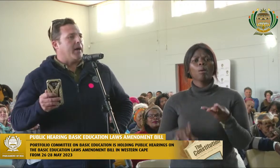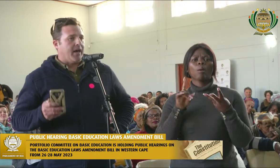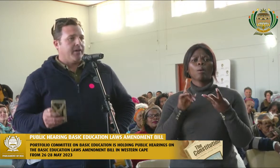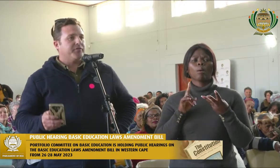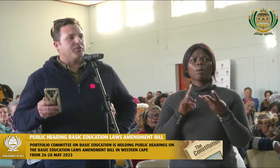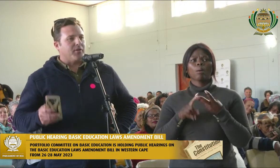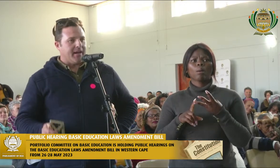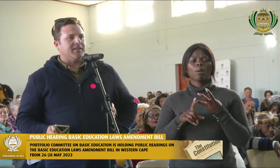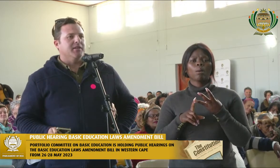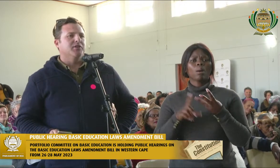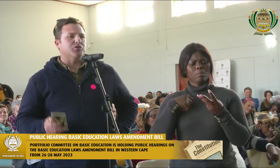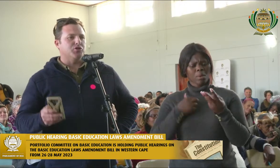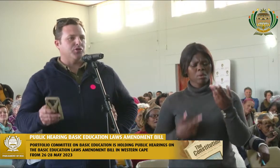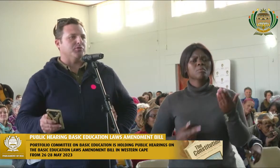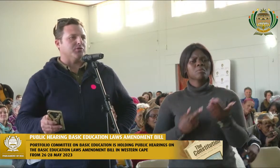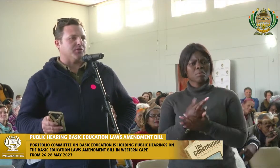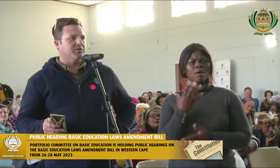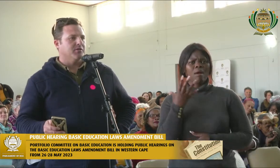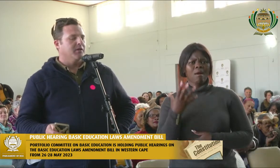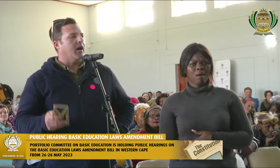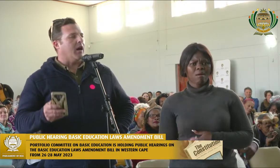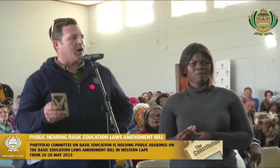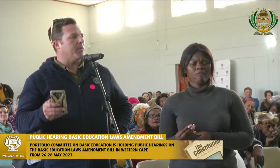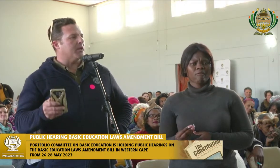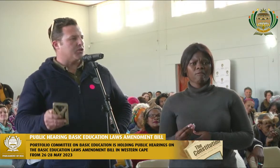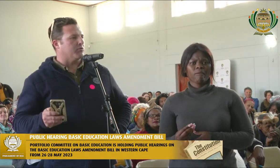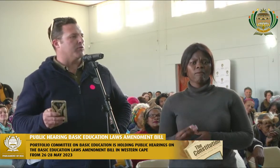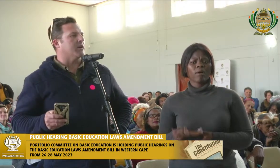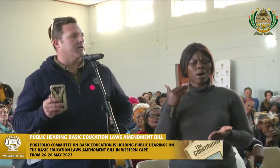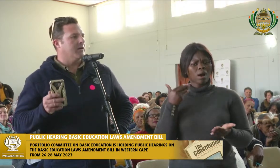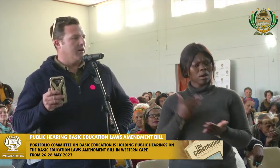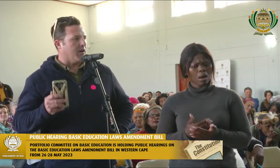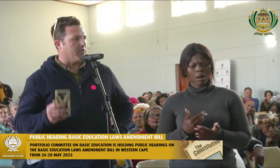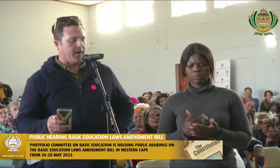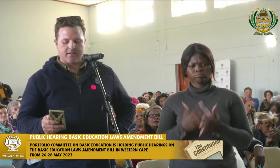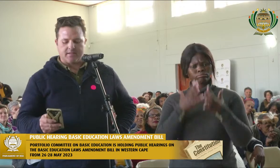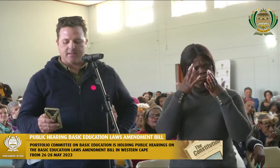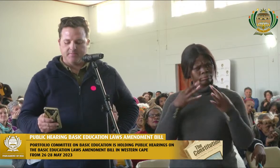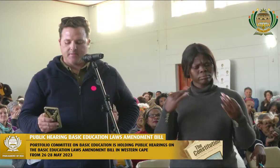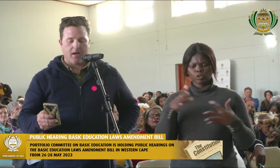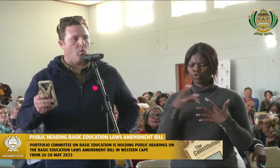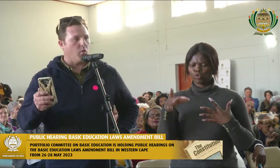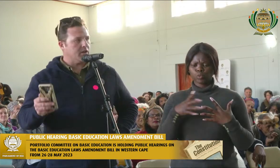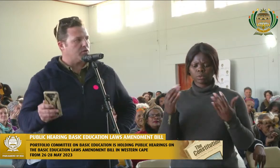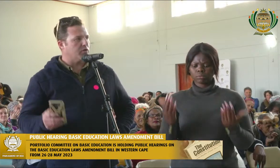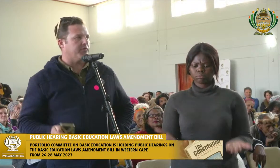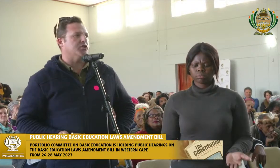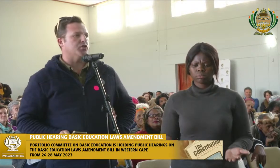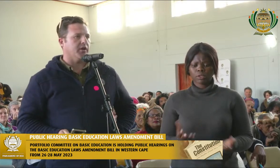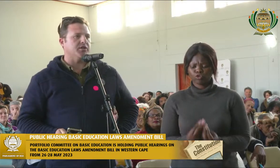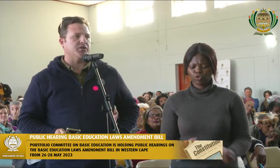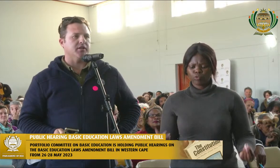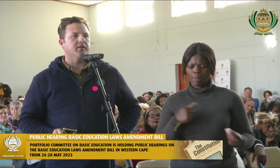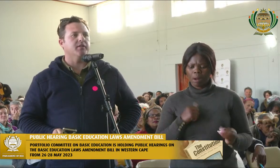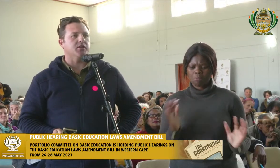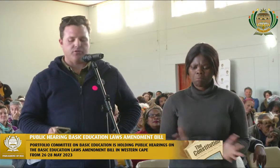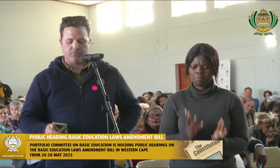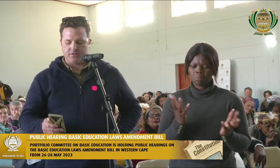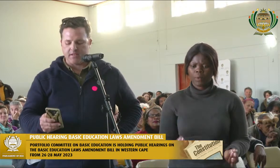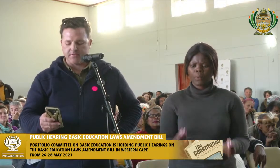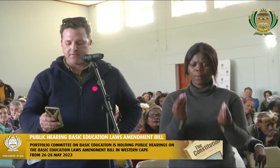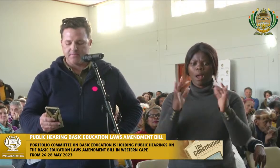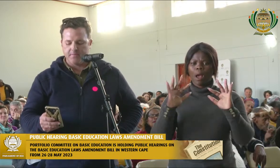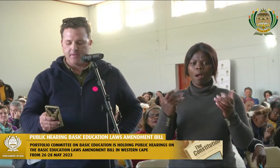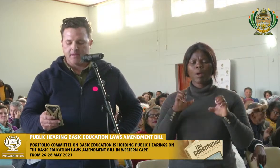I have the right to choose how my children are raised, what sort of education they